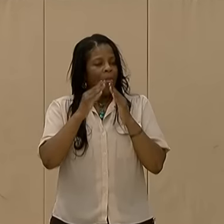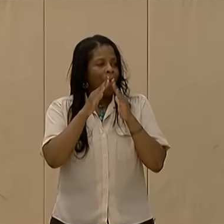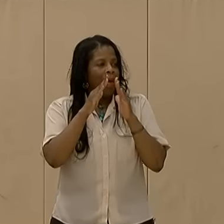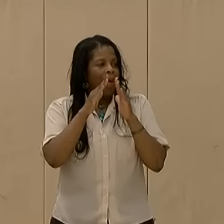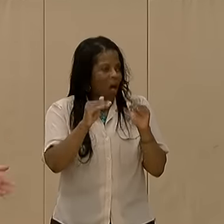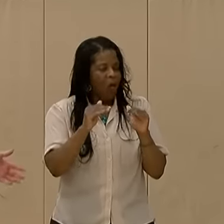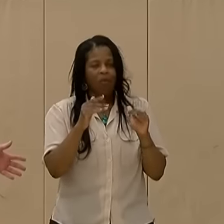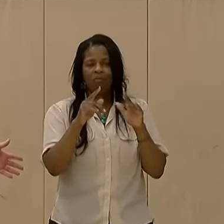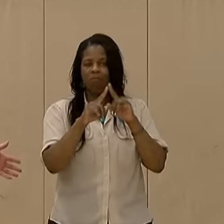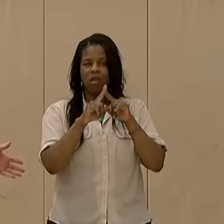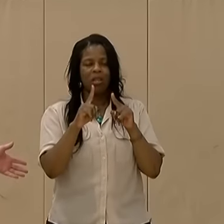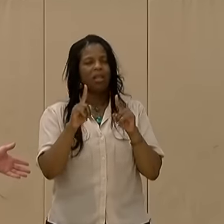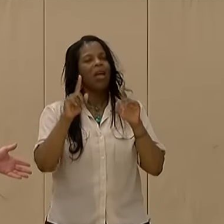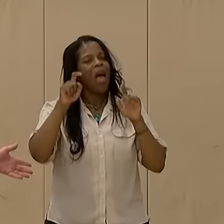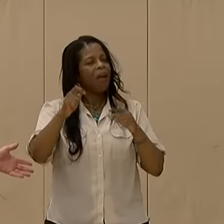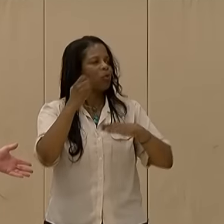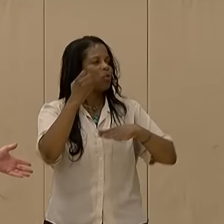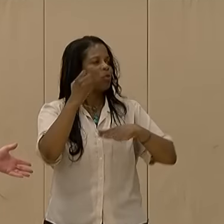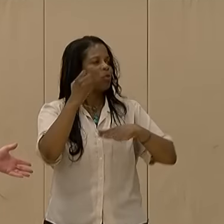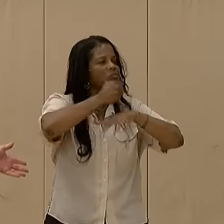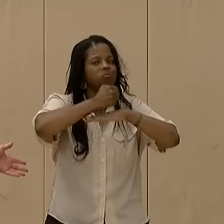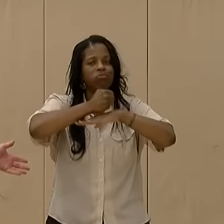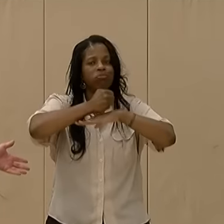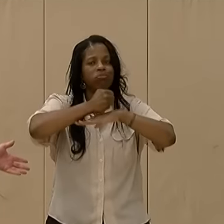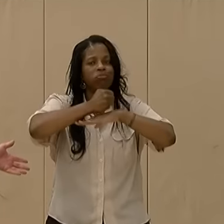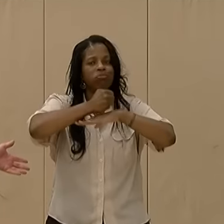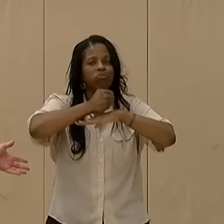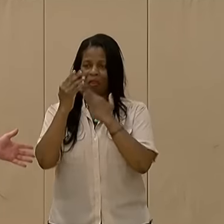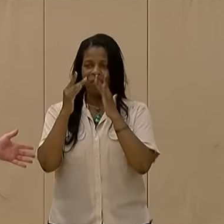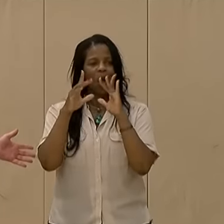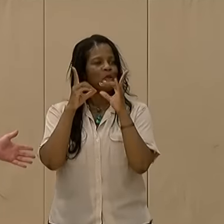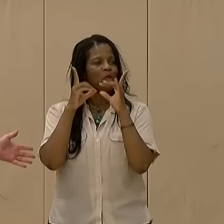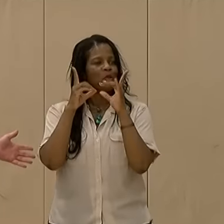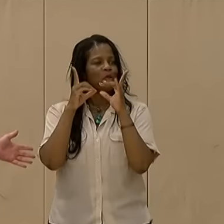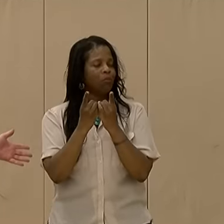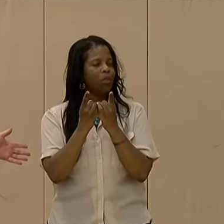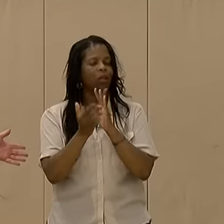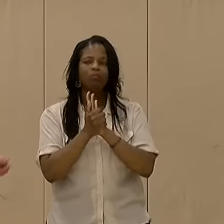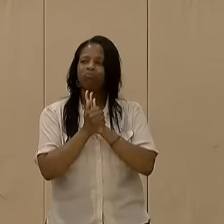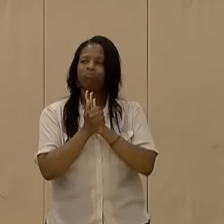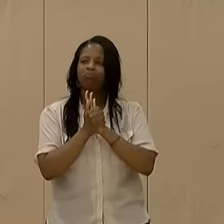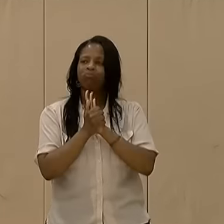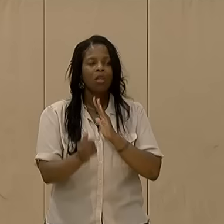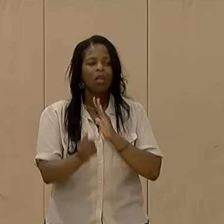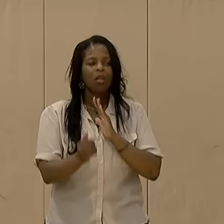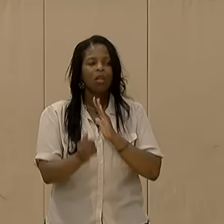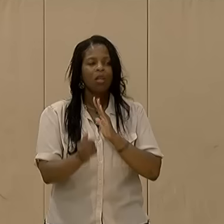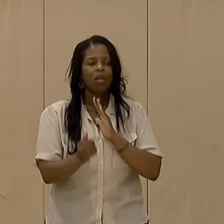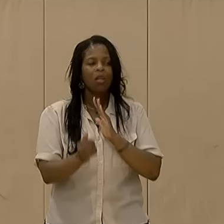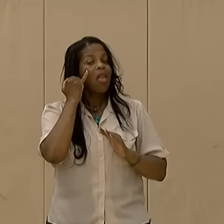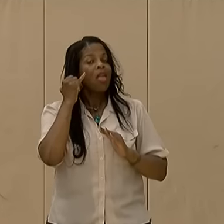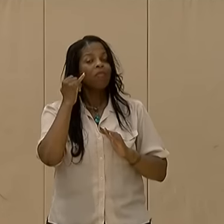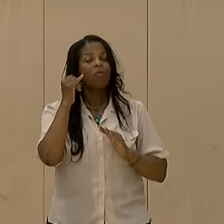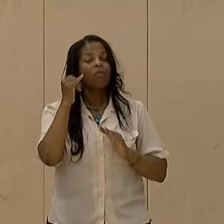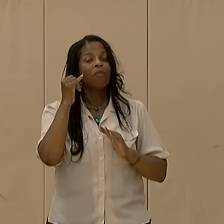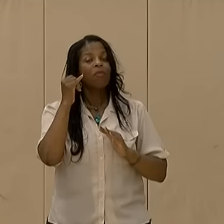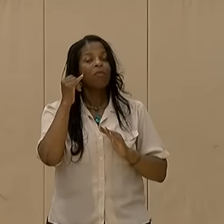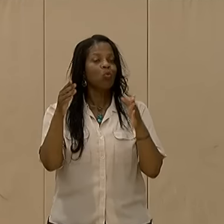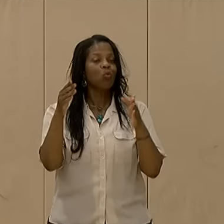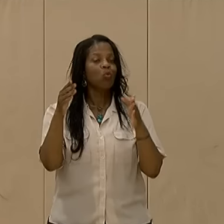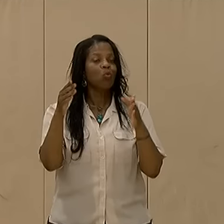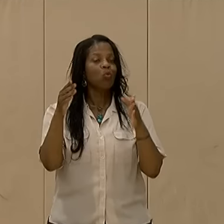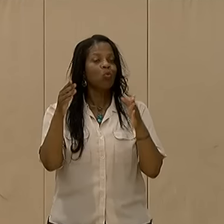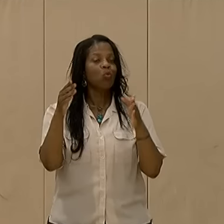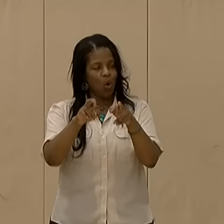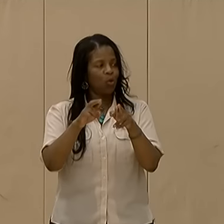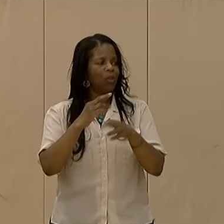closures, fire is the expert. Whenever they tell us we need to have a road closure, we're going to have to keep you out of there, okay?